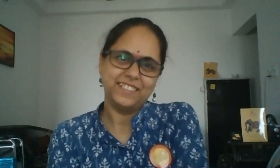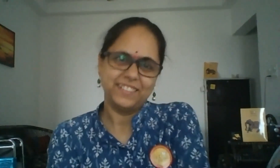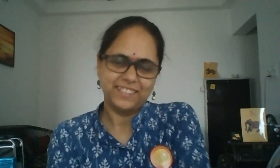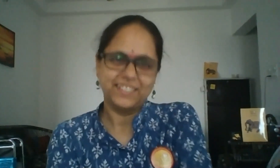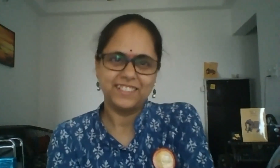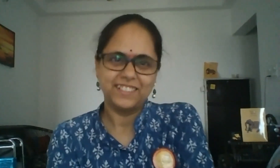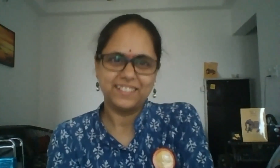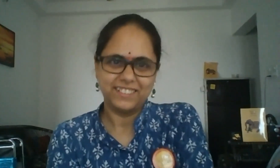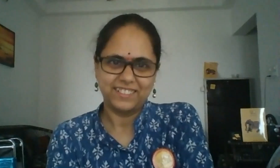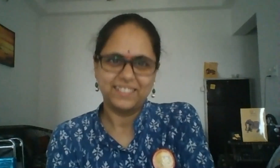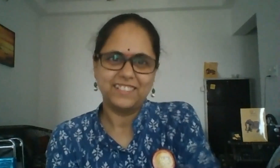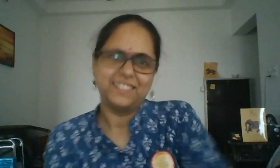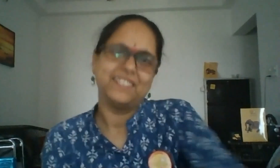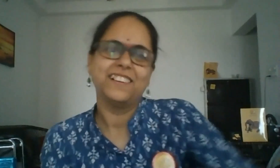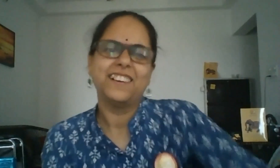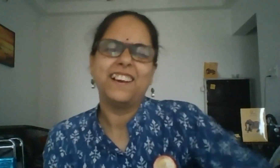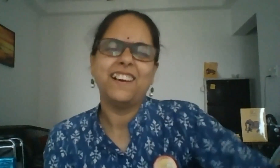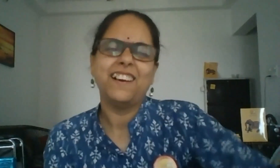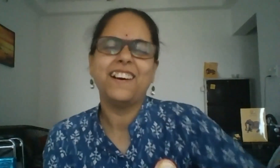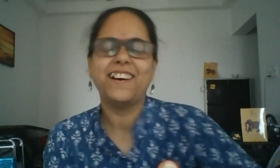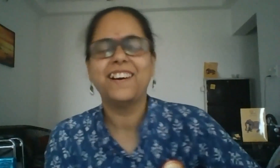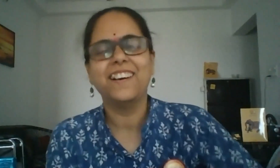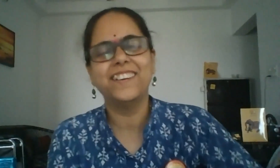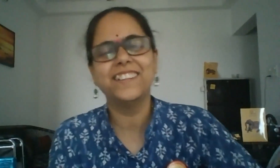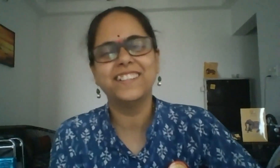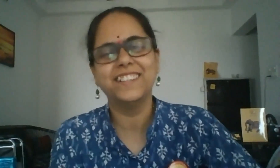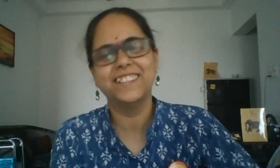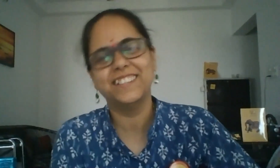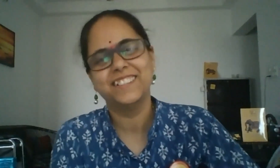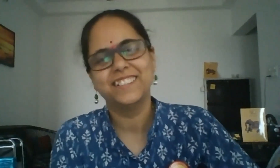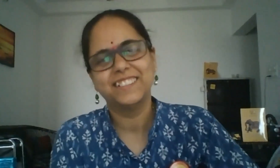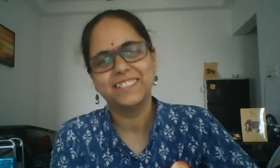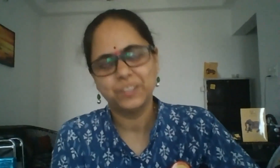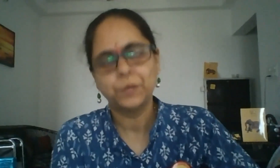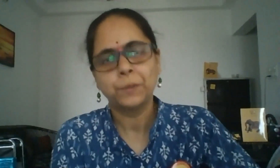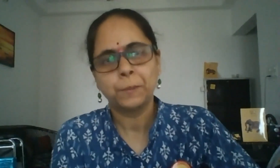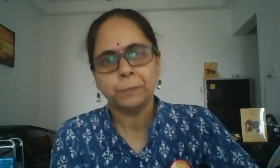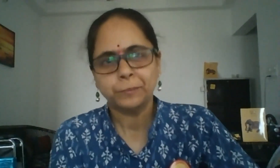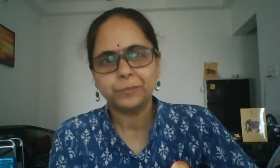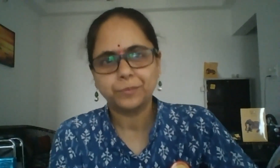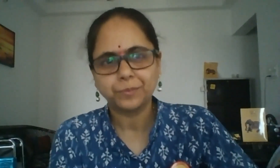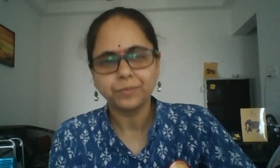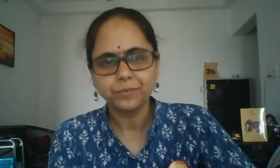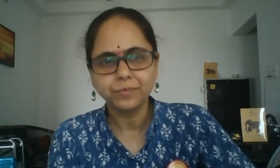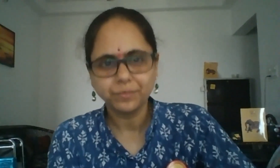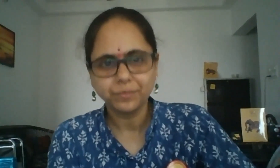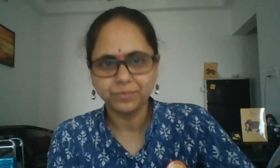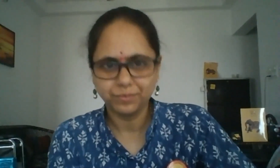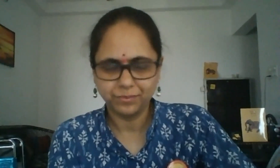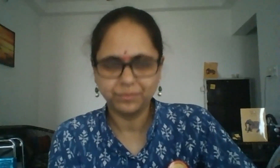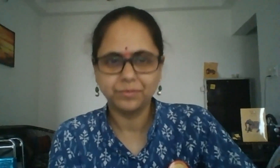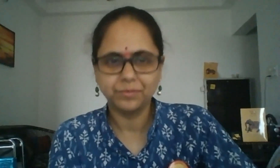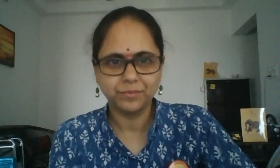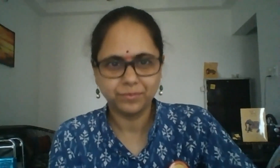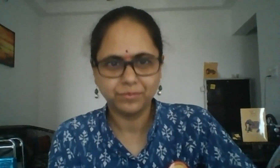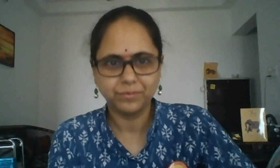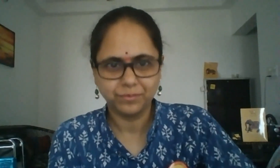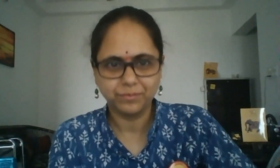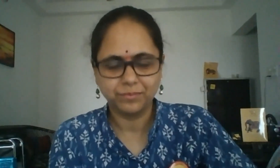mentoring, mentor and mentee connect, right? So we were actually wondering for a long time how to do, what to